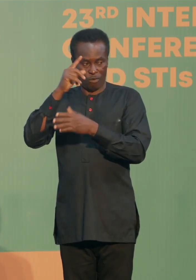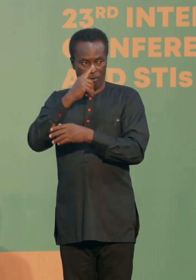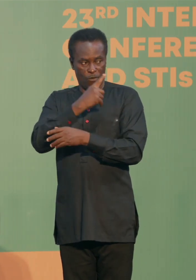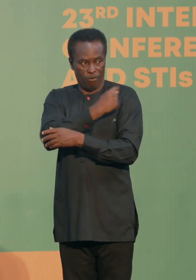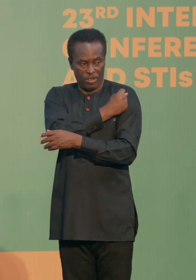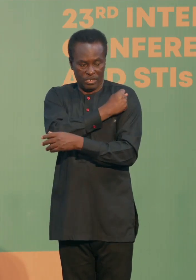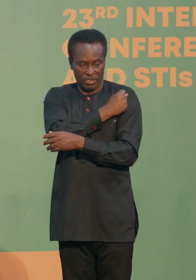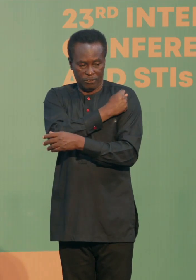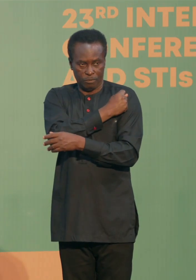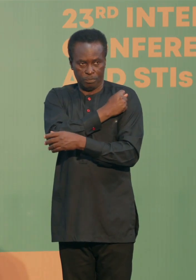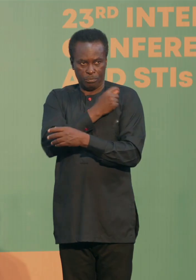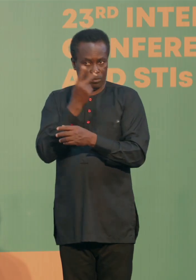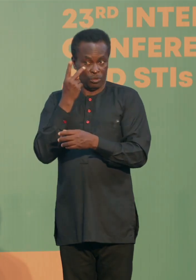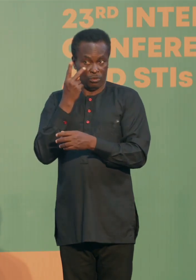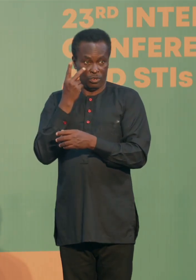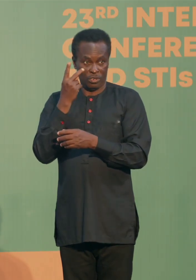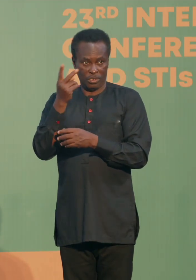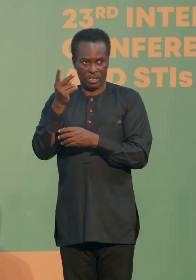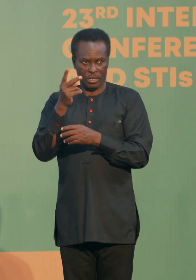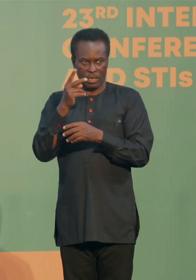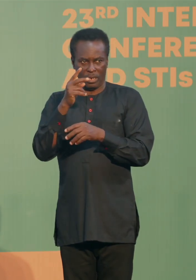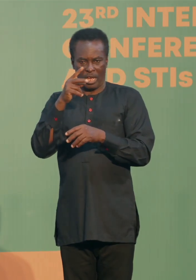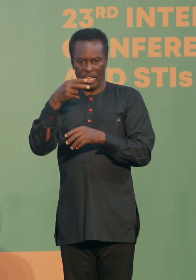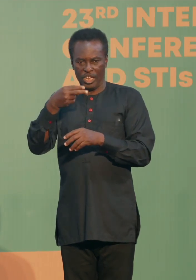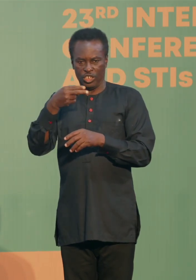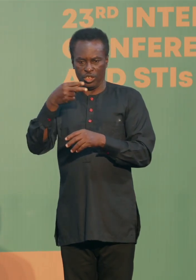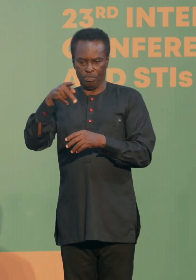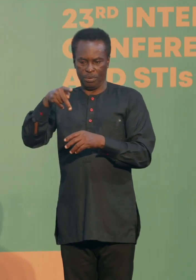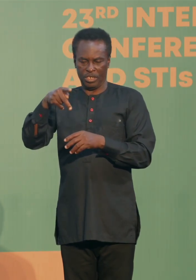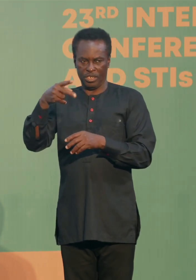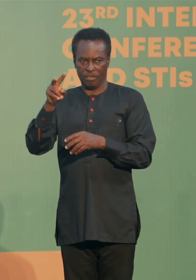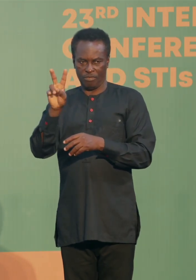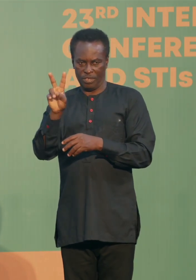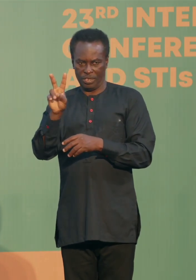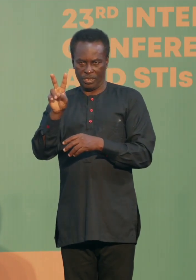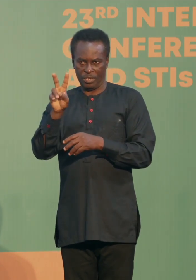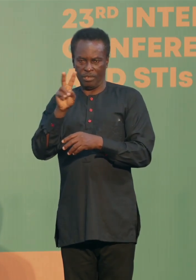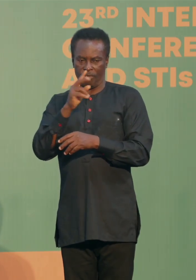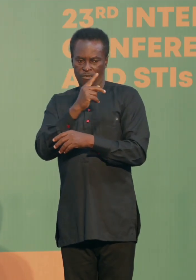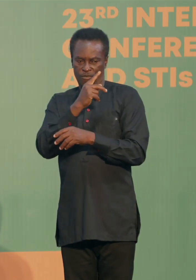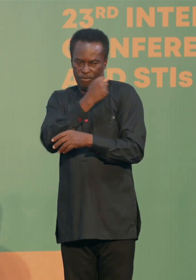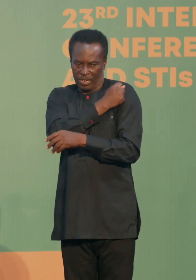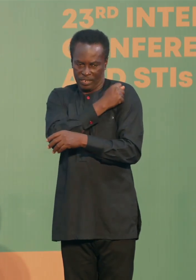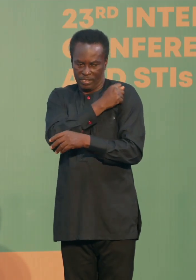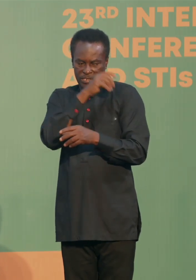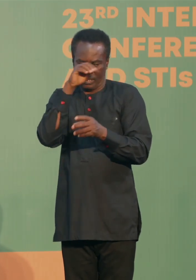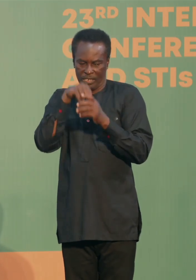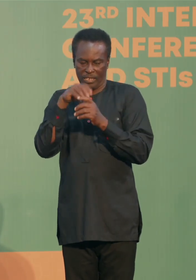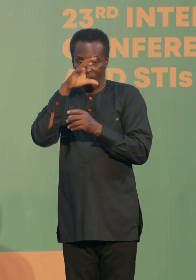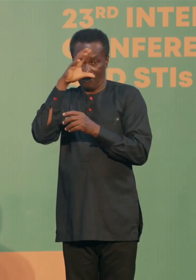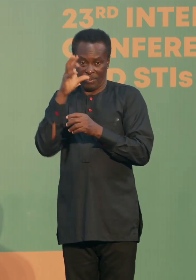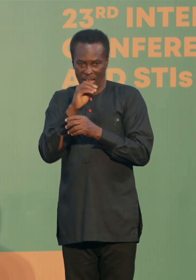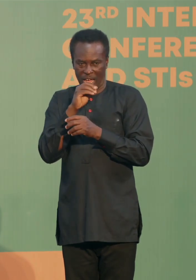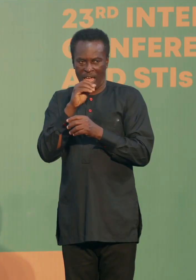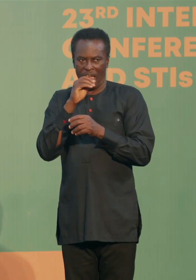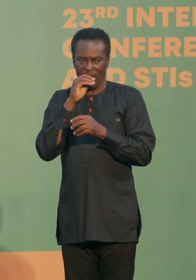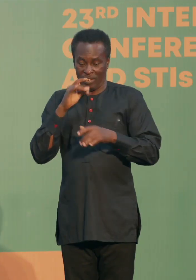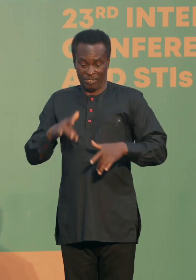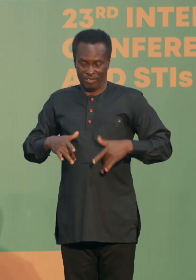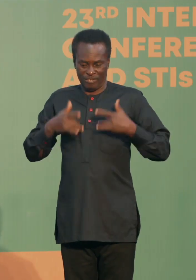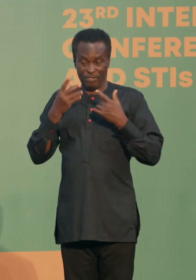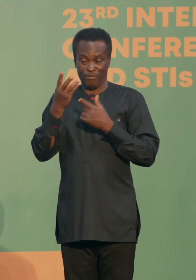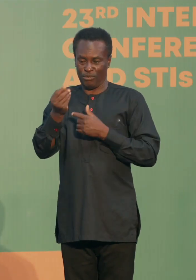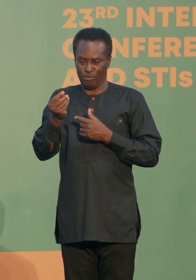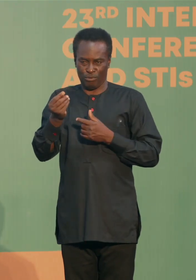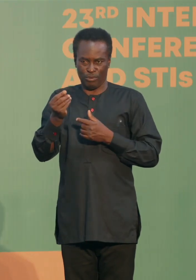the maps where HPV vaccines are available. You see the scarcity in Africa. Fortunately, I was